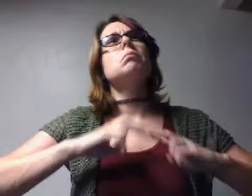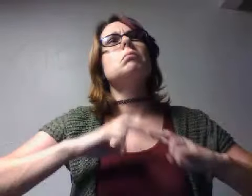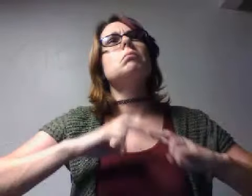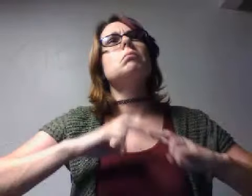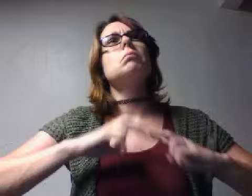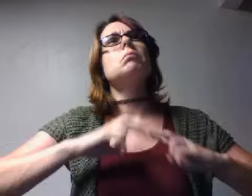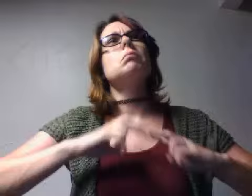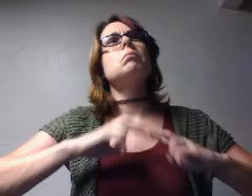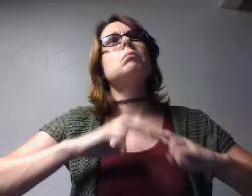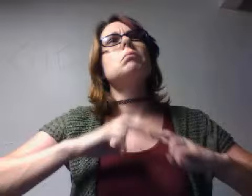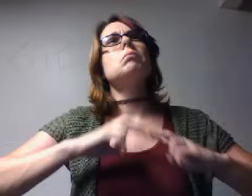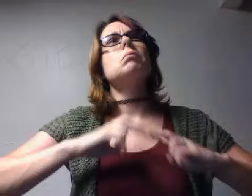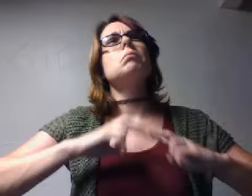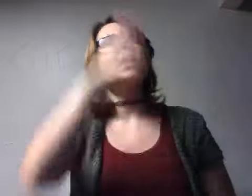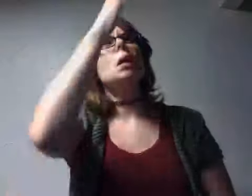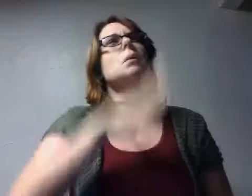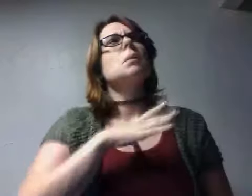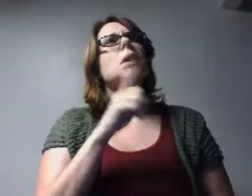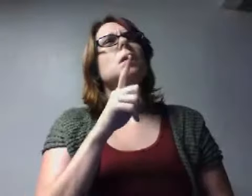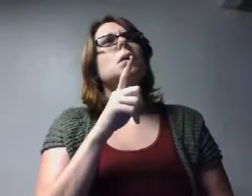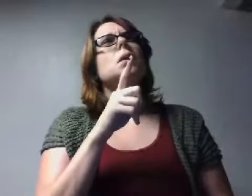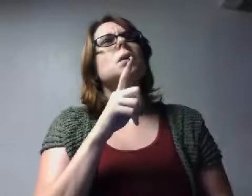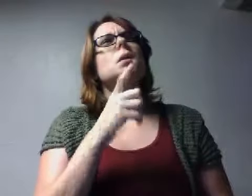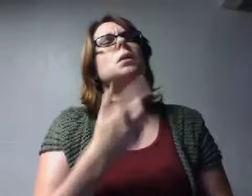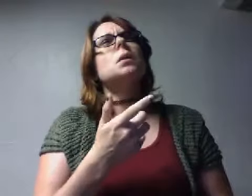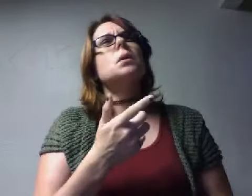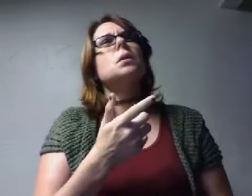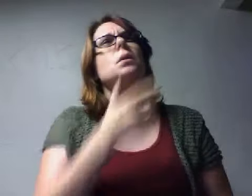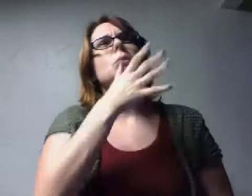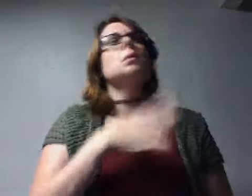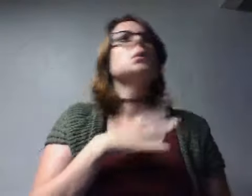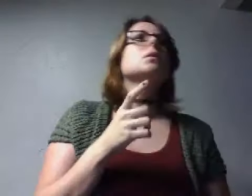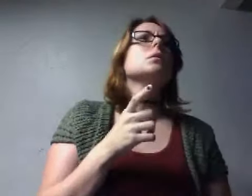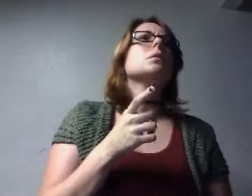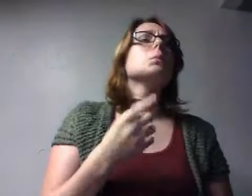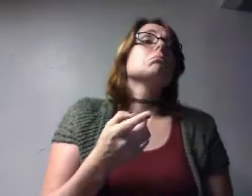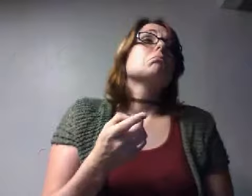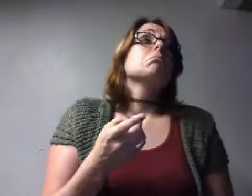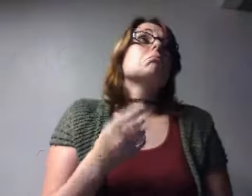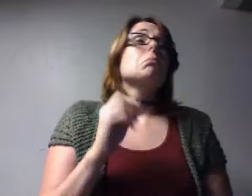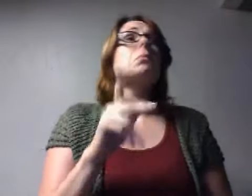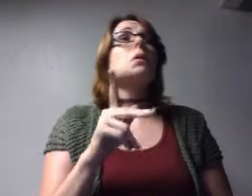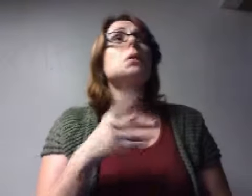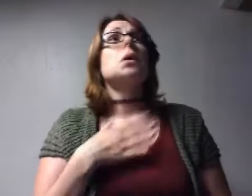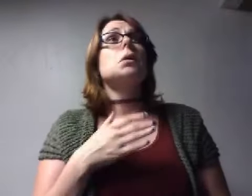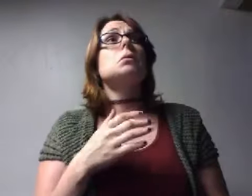that's a good photograph, but if that was a woman, I think that would feel weird, or vice versa. And that kind of questioning is my way of turning